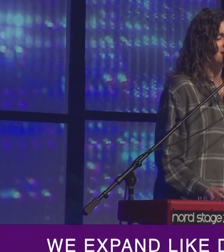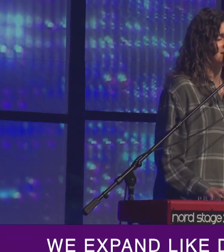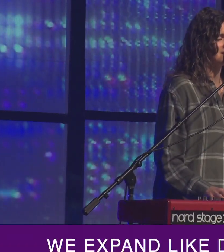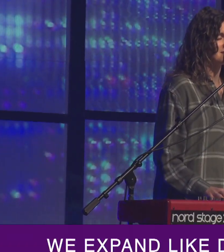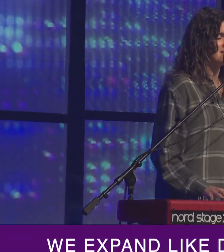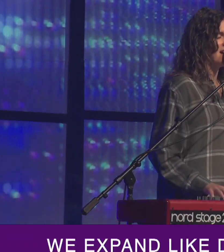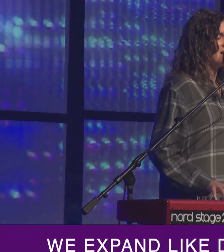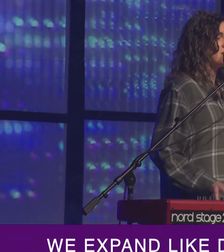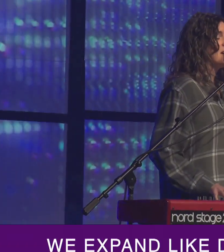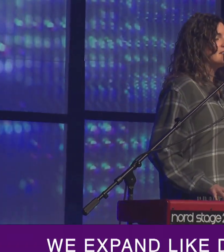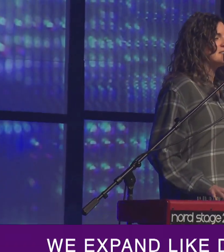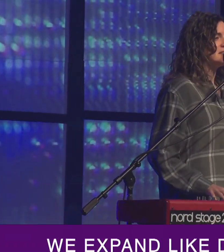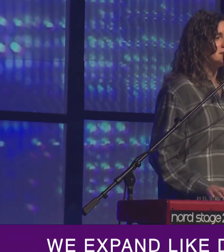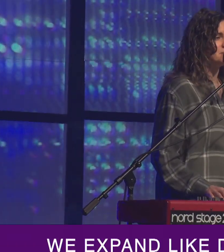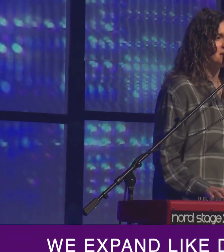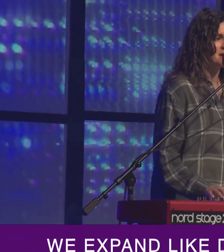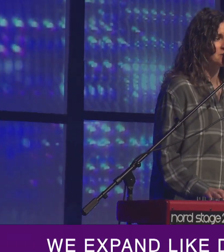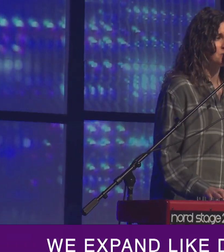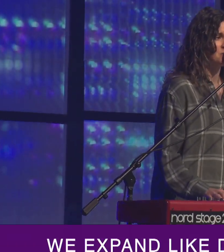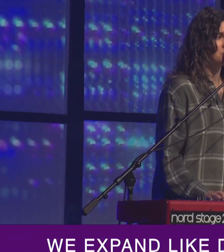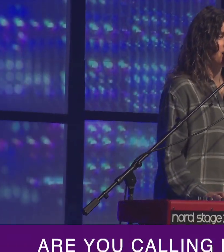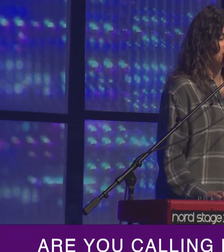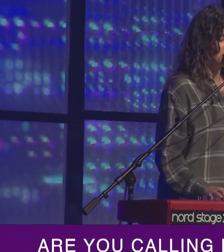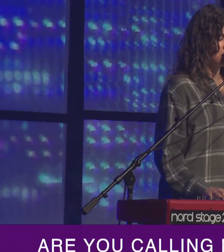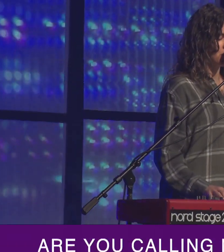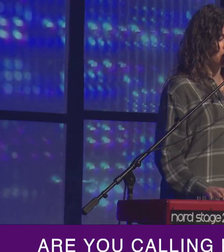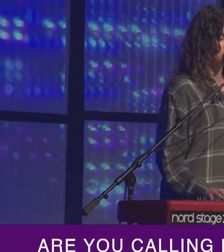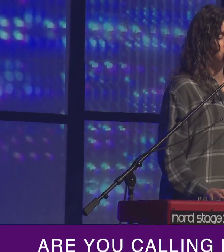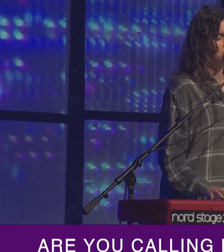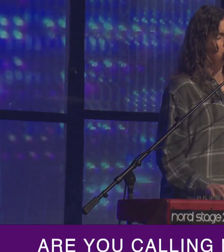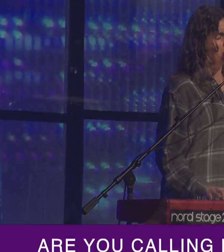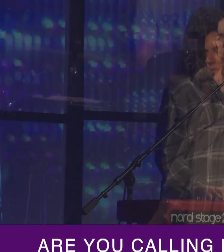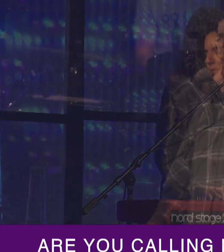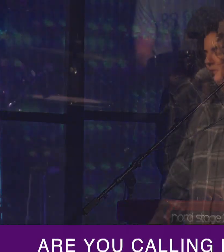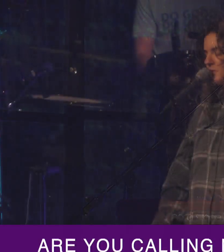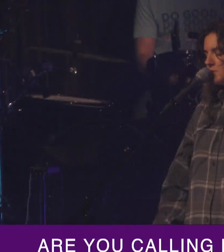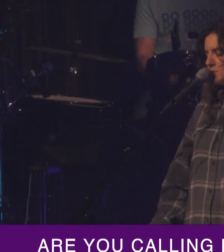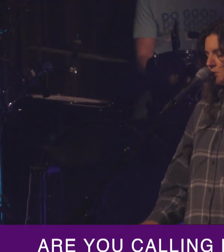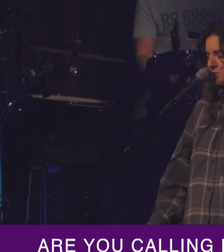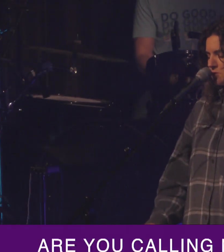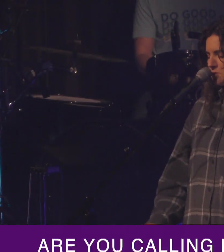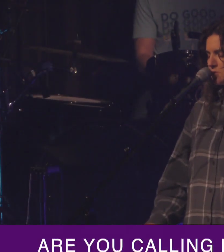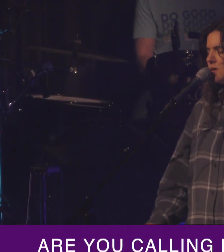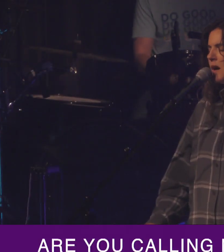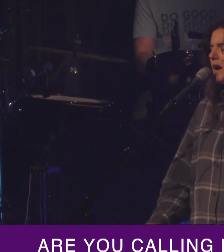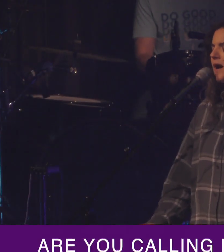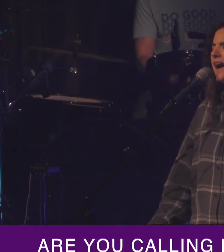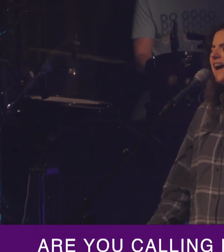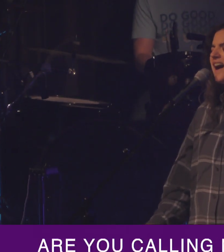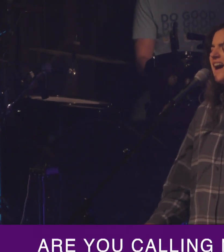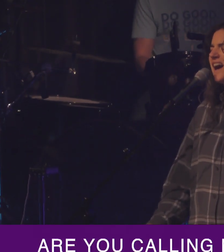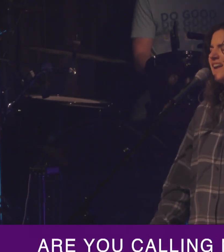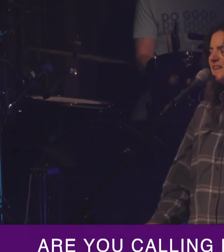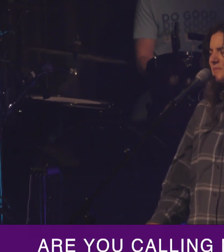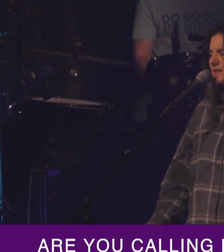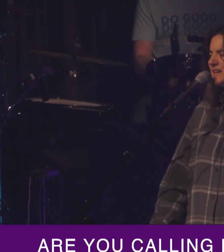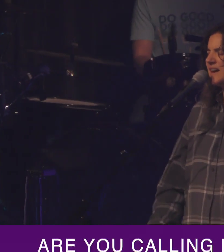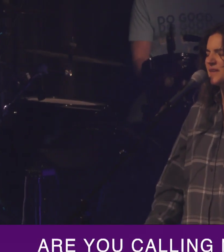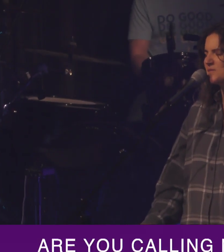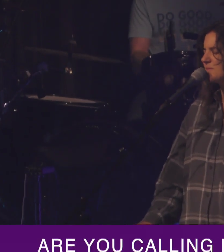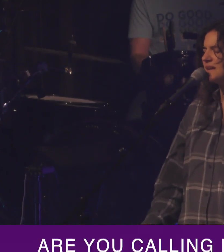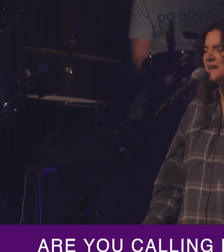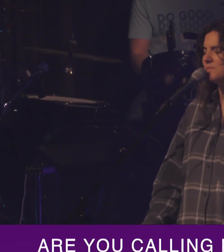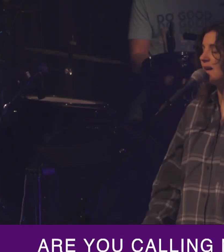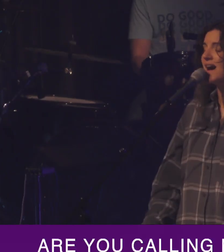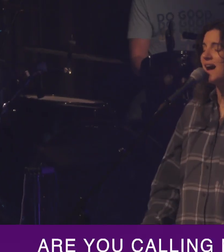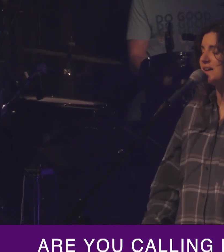expand like desire, deep and but wide. Are you calling me